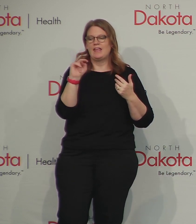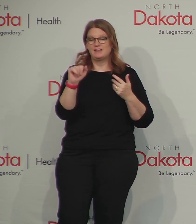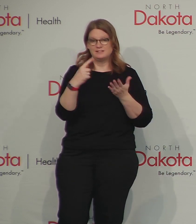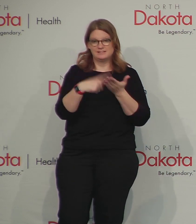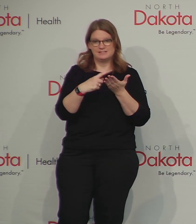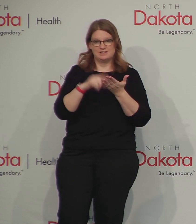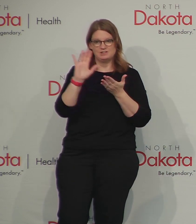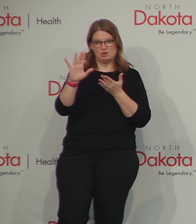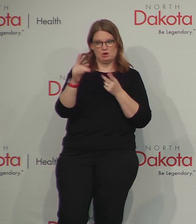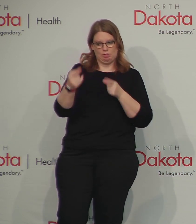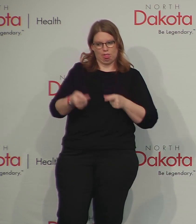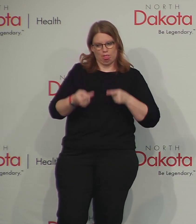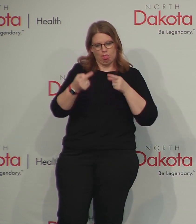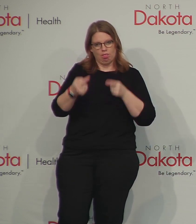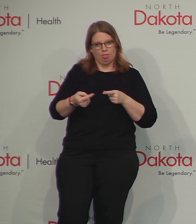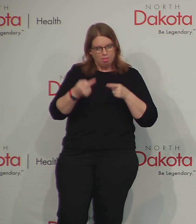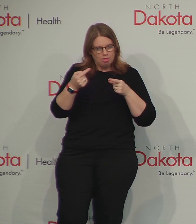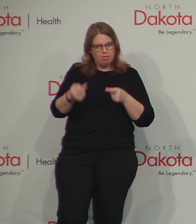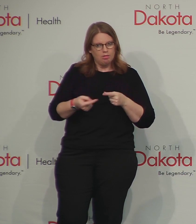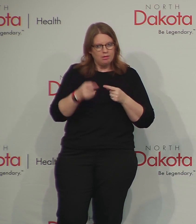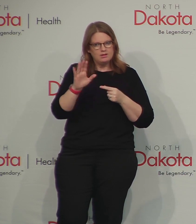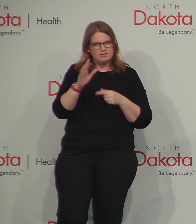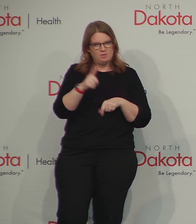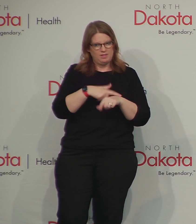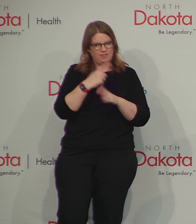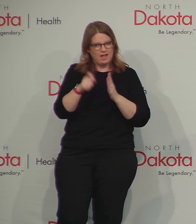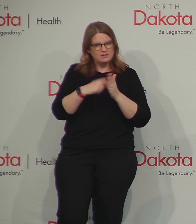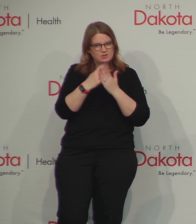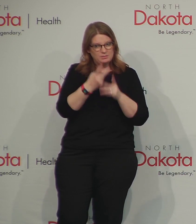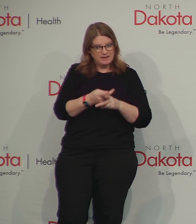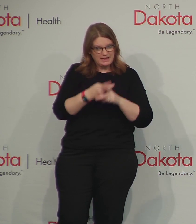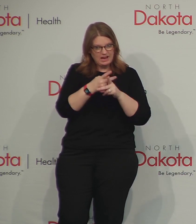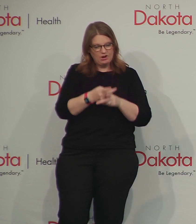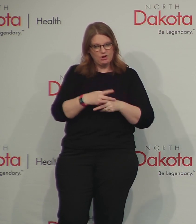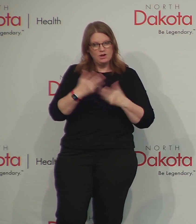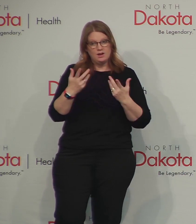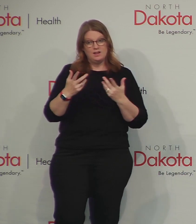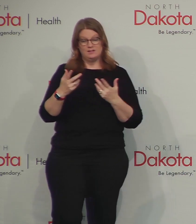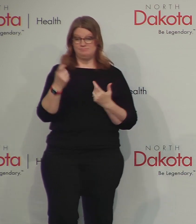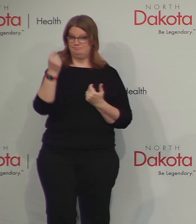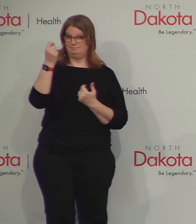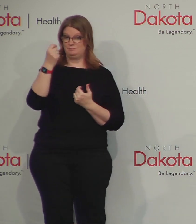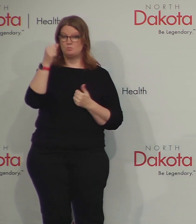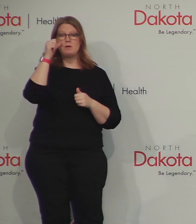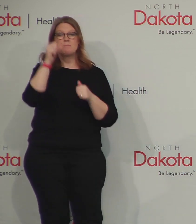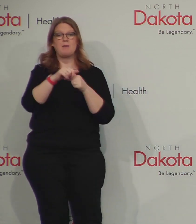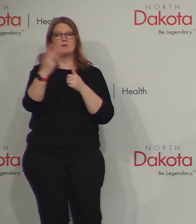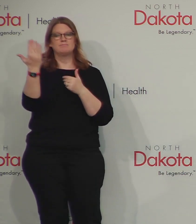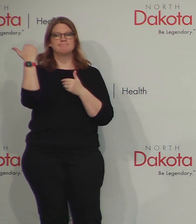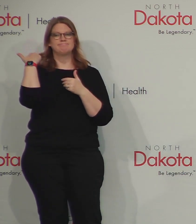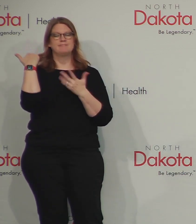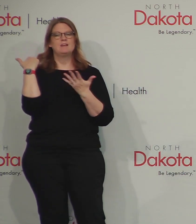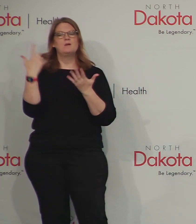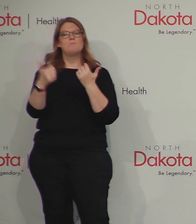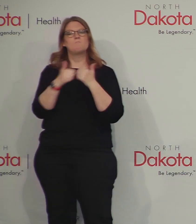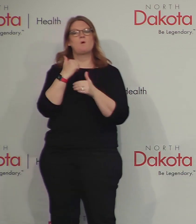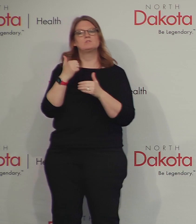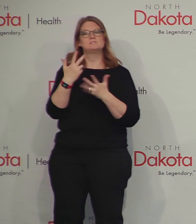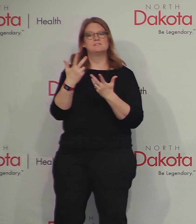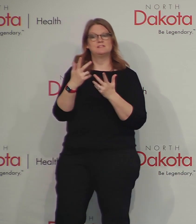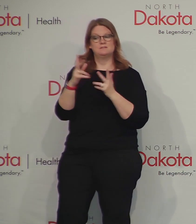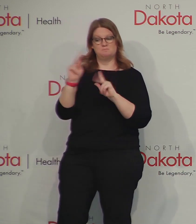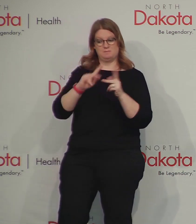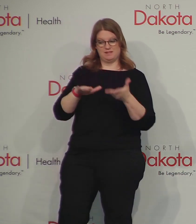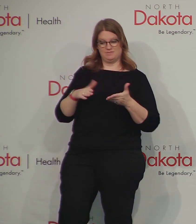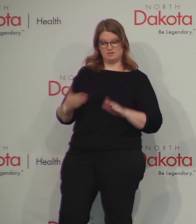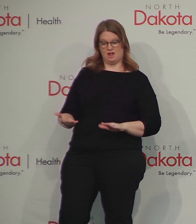she's faced in long-term care, and as I spoke about earlier about the majority of those who who have passed have been in long-term